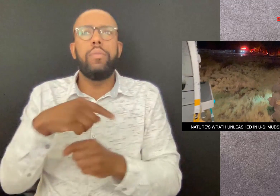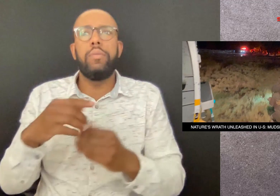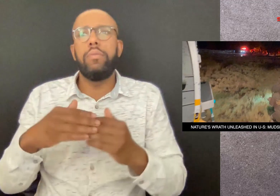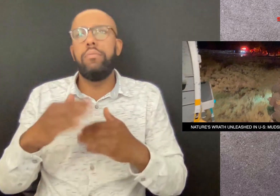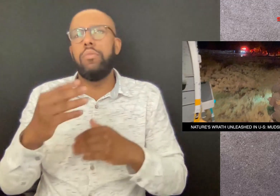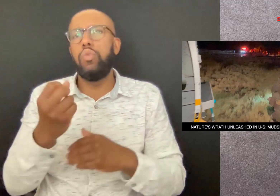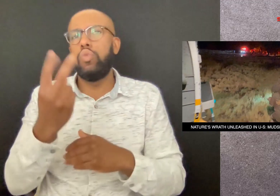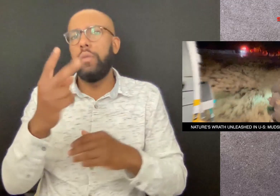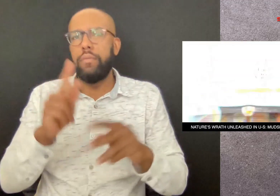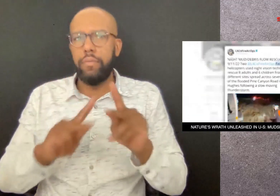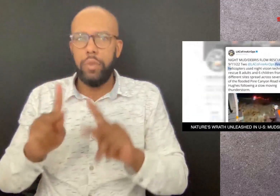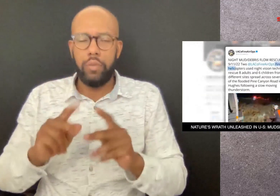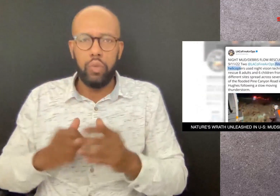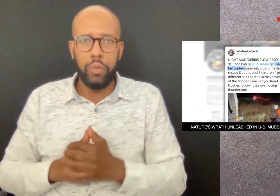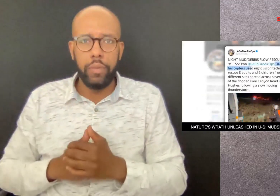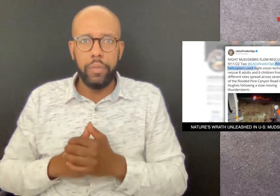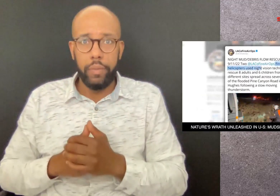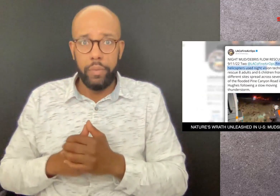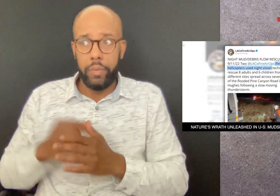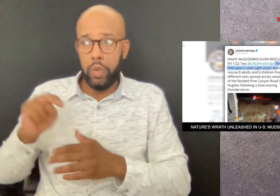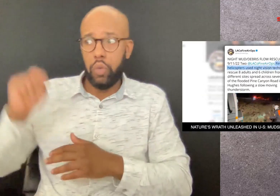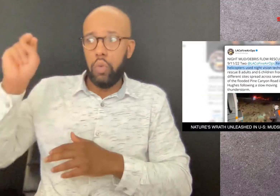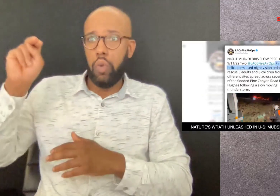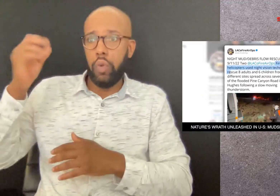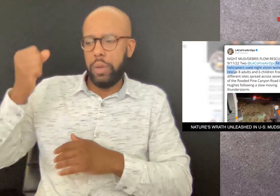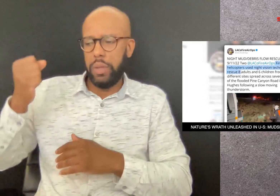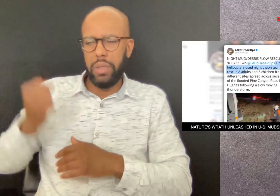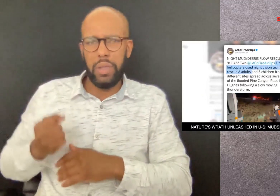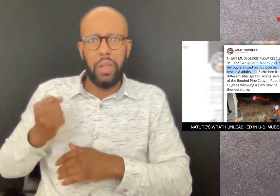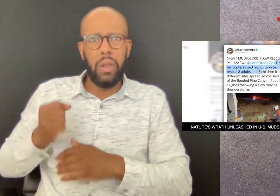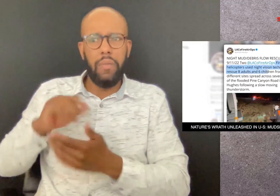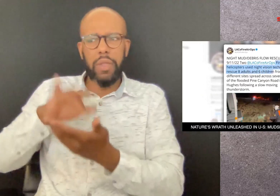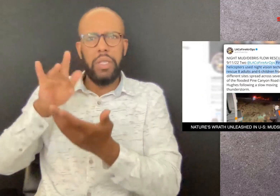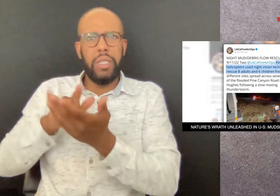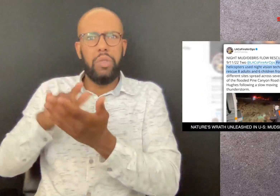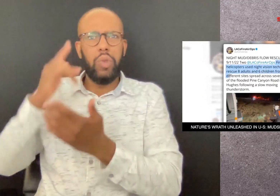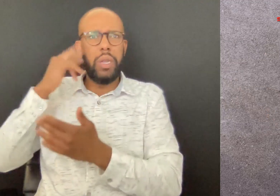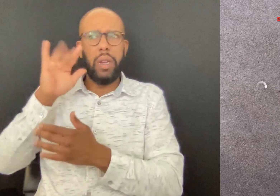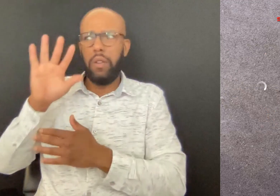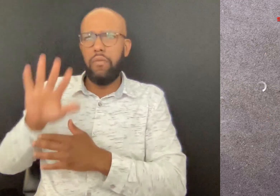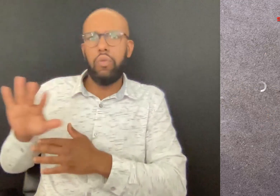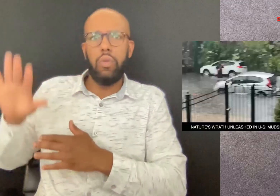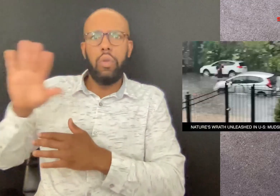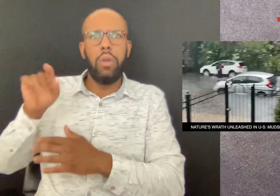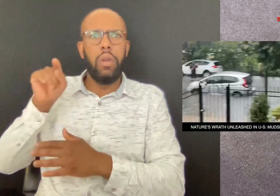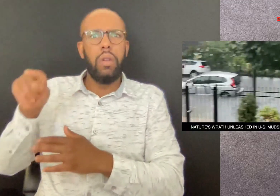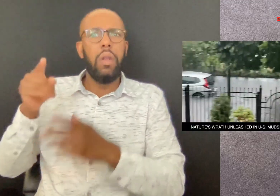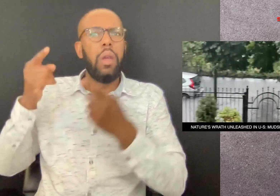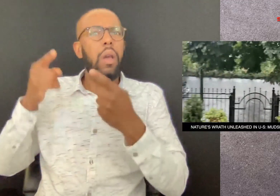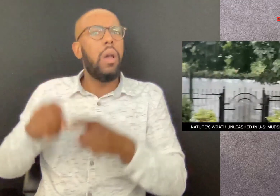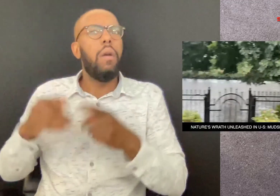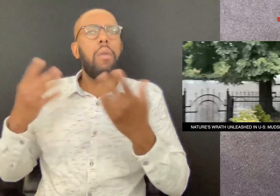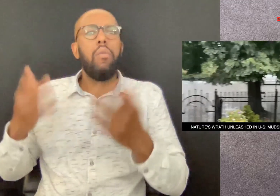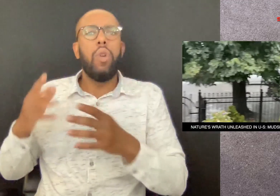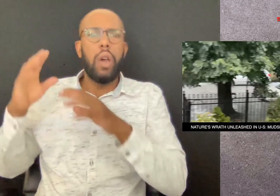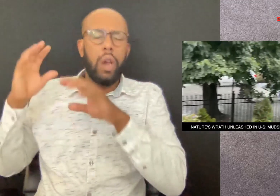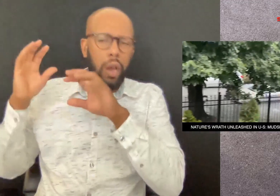massive mudslide trapped dozens of people and in the central part of the country relentless